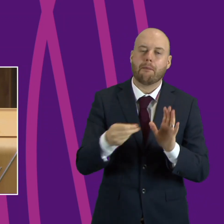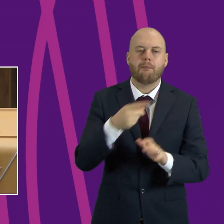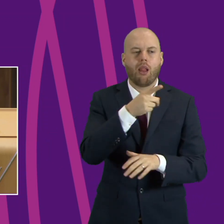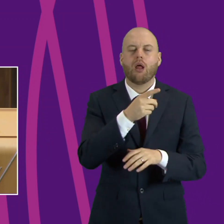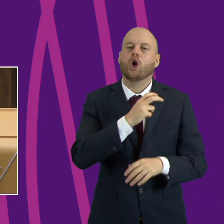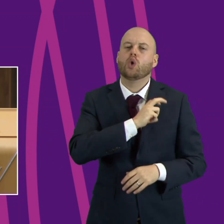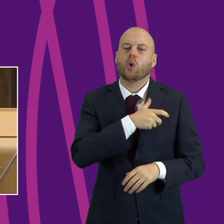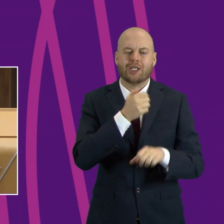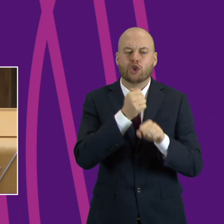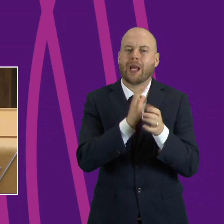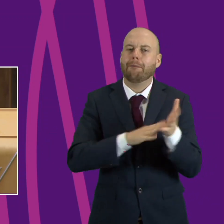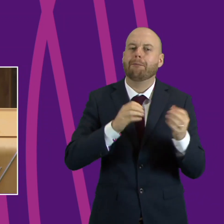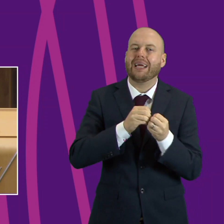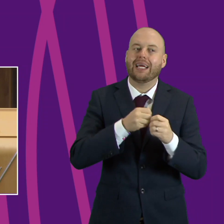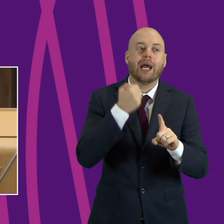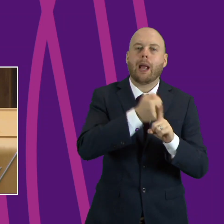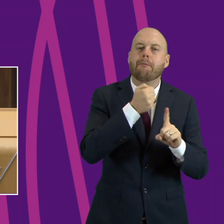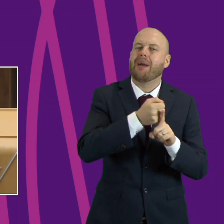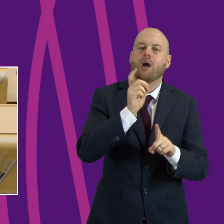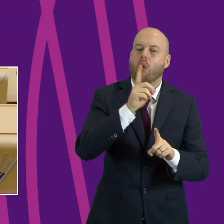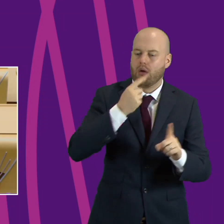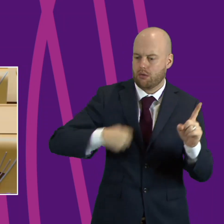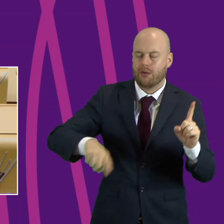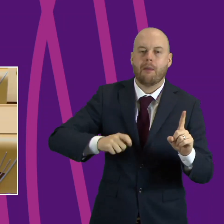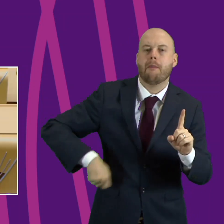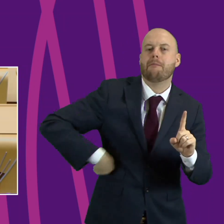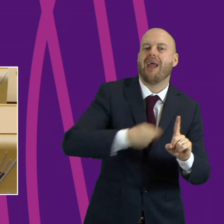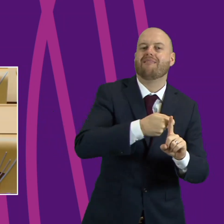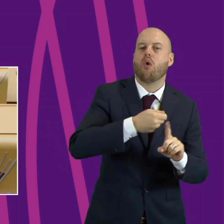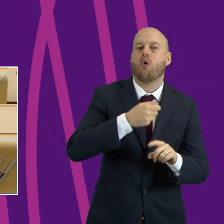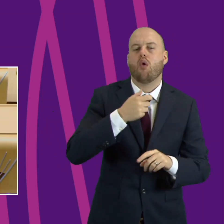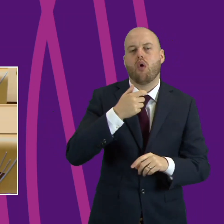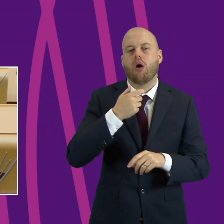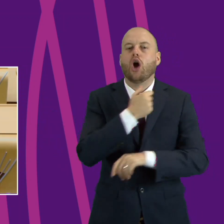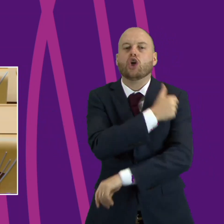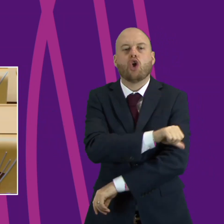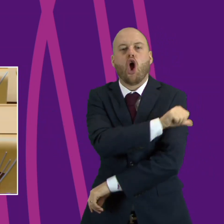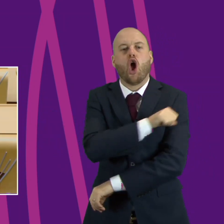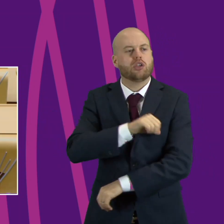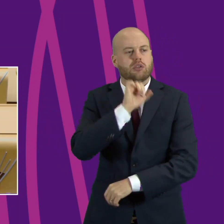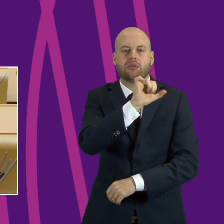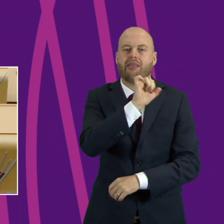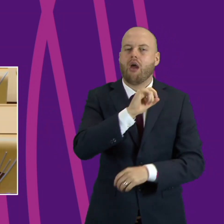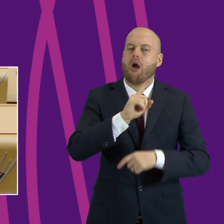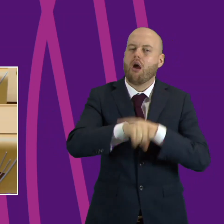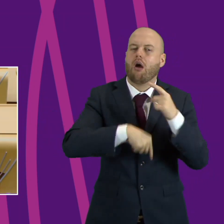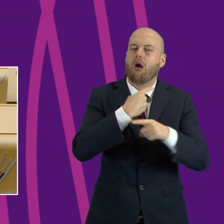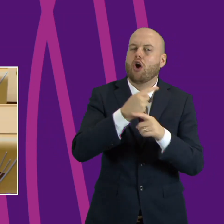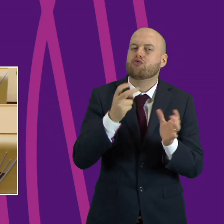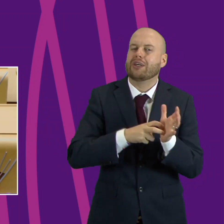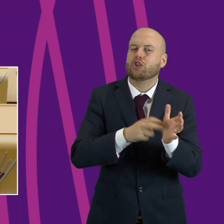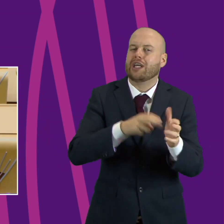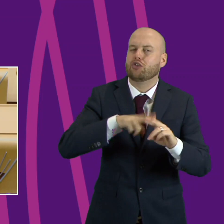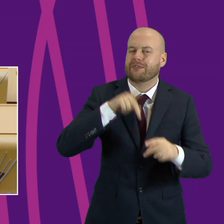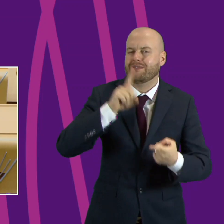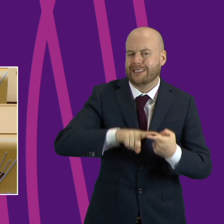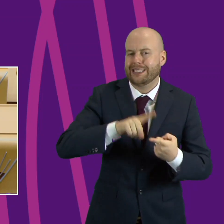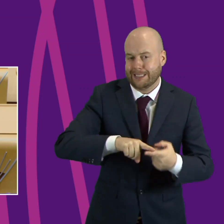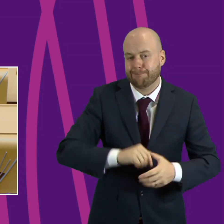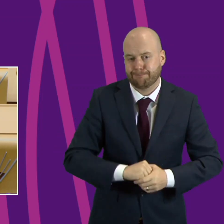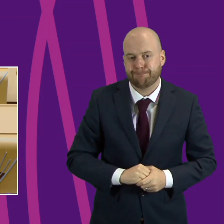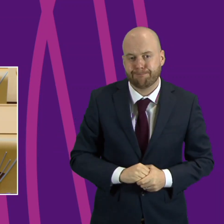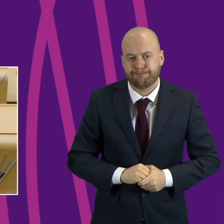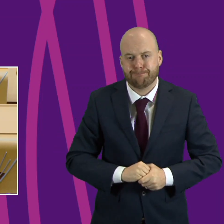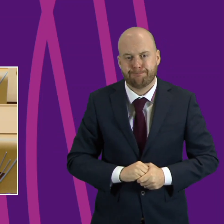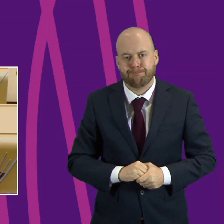for prior to the pandemic? Cabinet Secretary. So I'm grateful to Ms Bailey for her question, and certainly